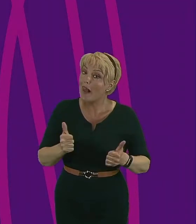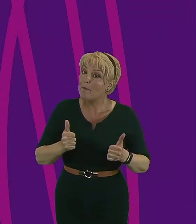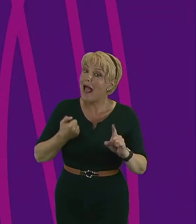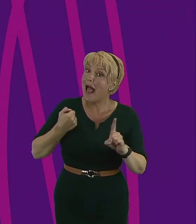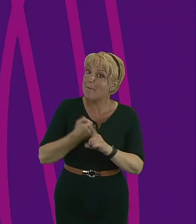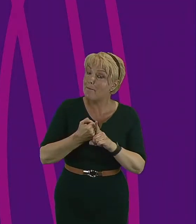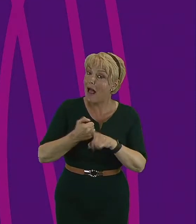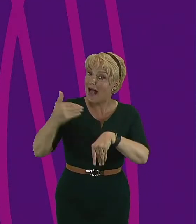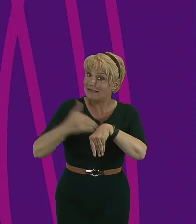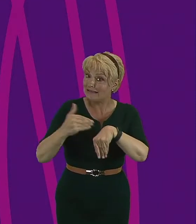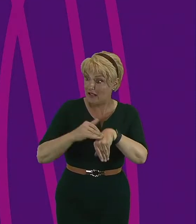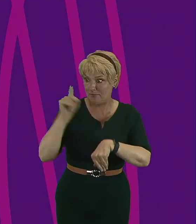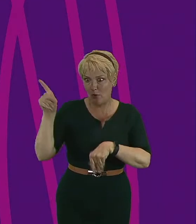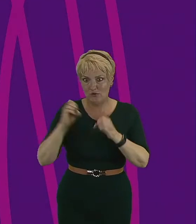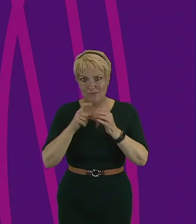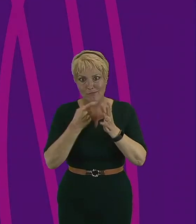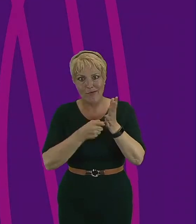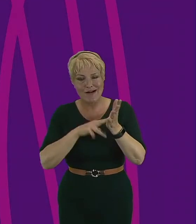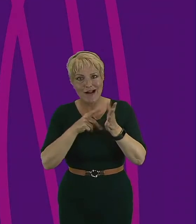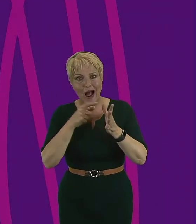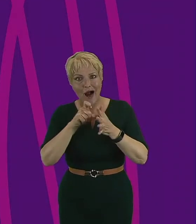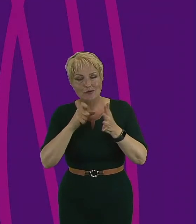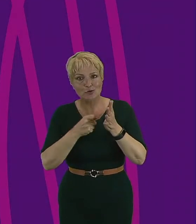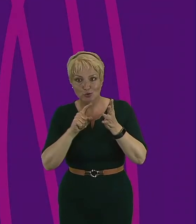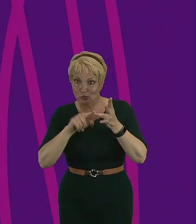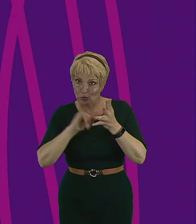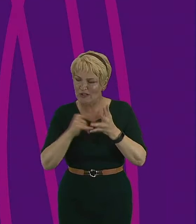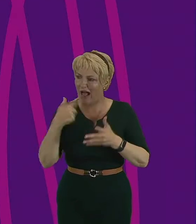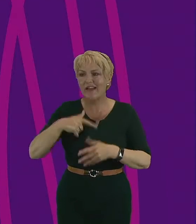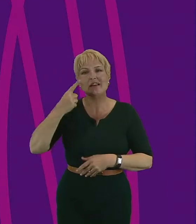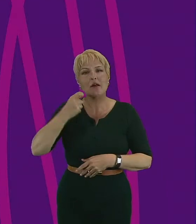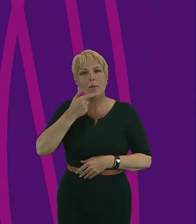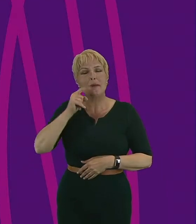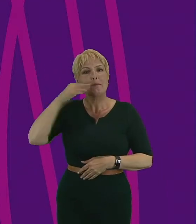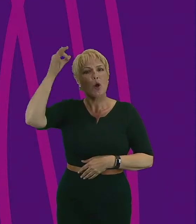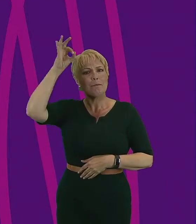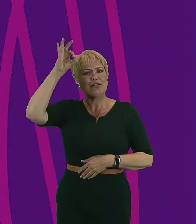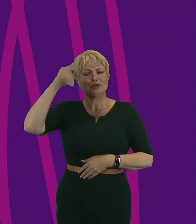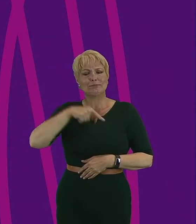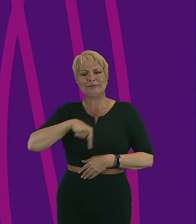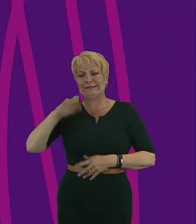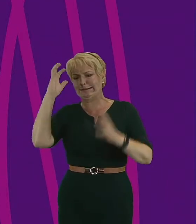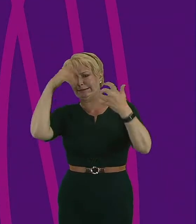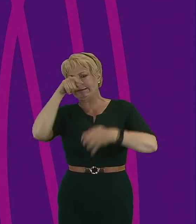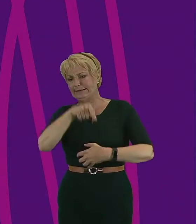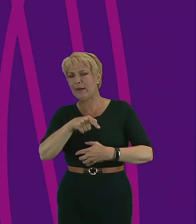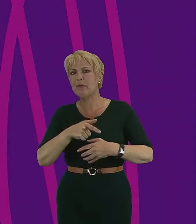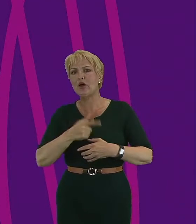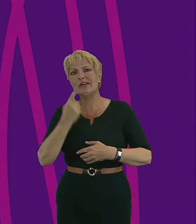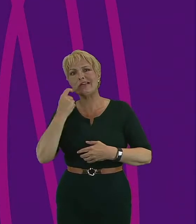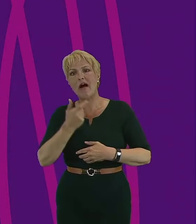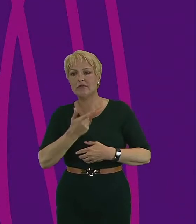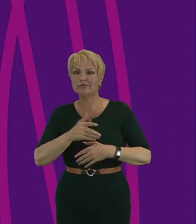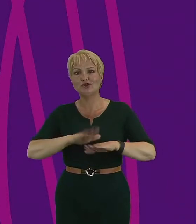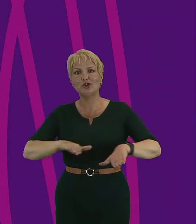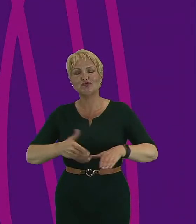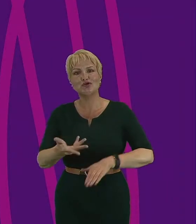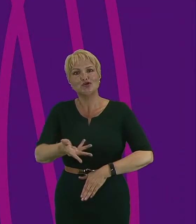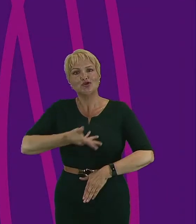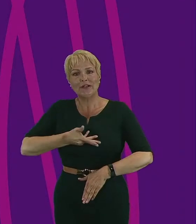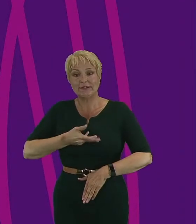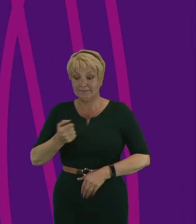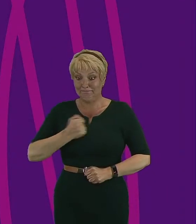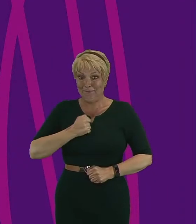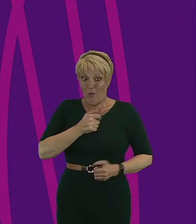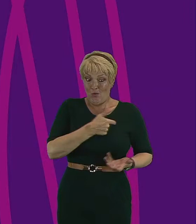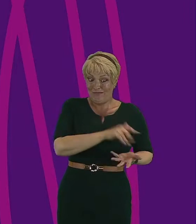expressed by both Bernardo's and the Children and Young People's Commissioner about the impact of the pandemic on children's rights? From my own casework, I am conscious